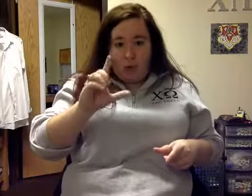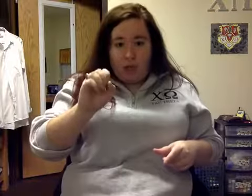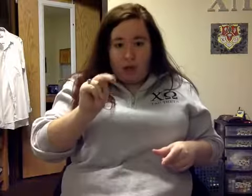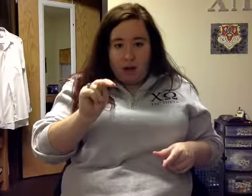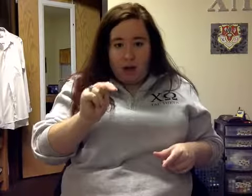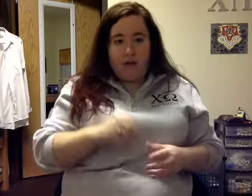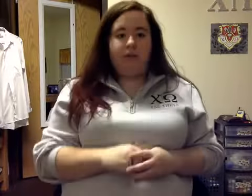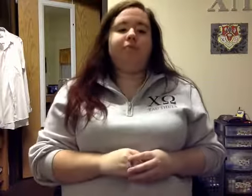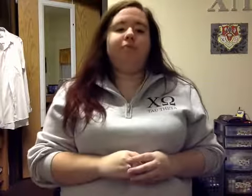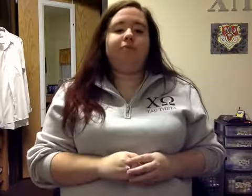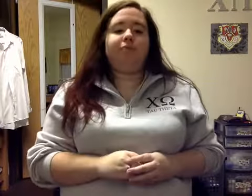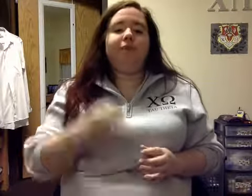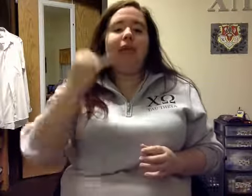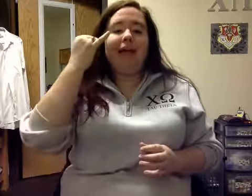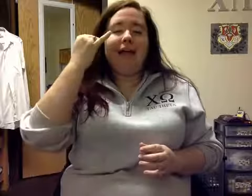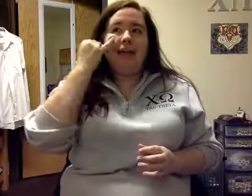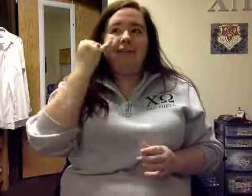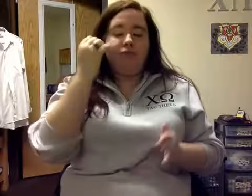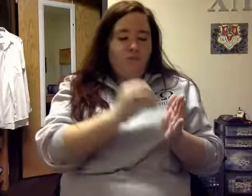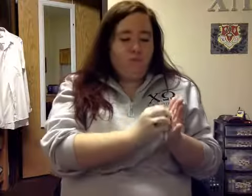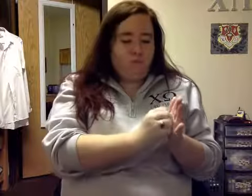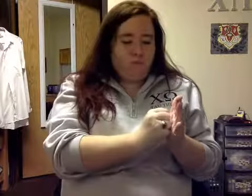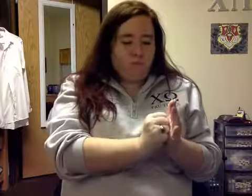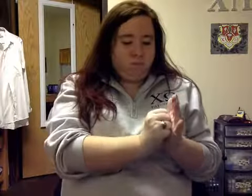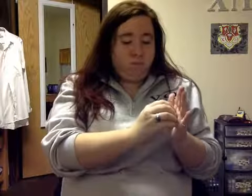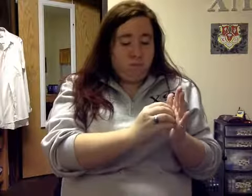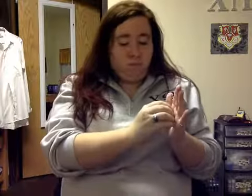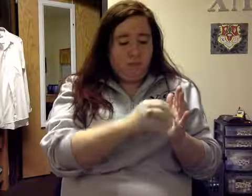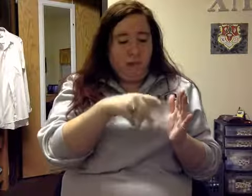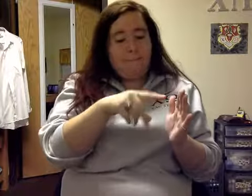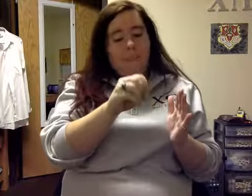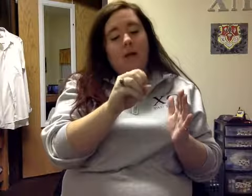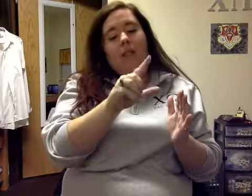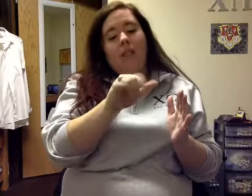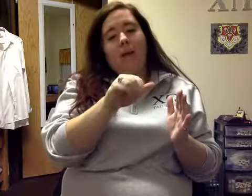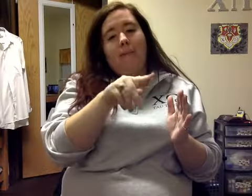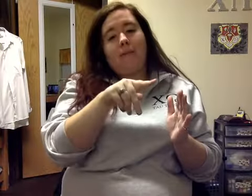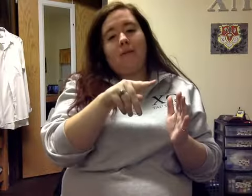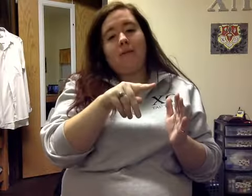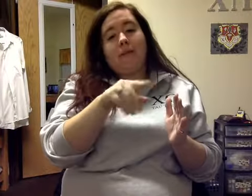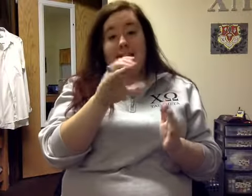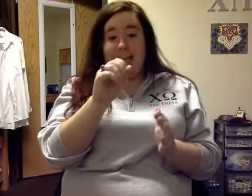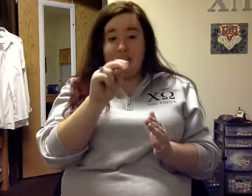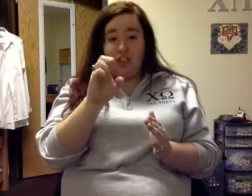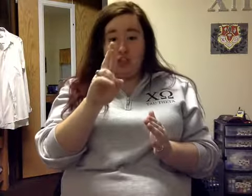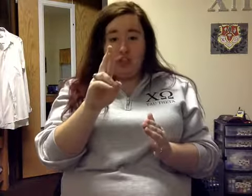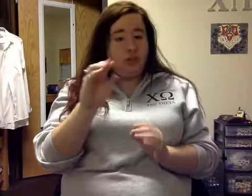small growths, which are called polyps, which are not cancerous, they are just growths. Polyps themselves are not